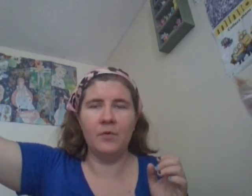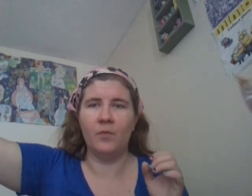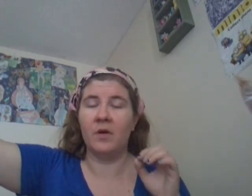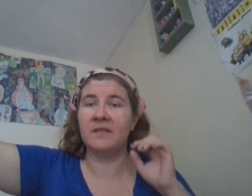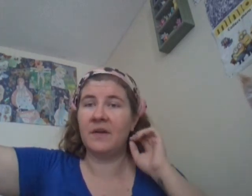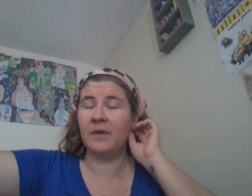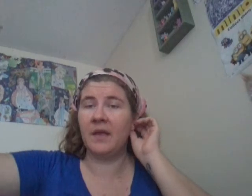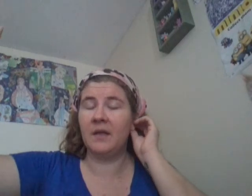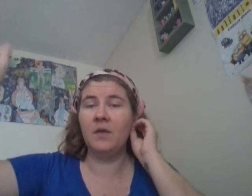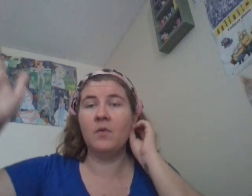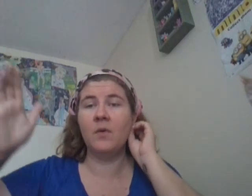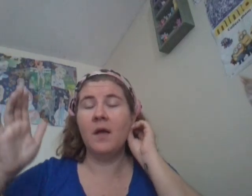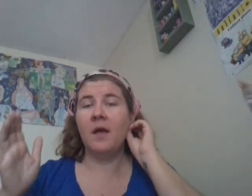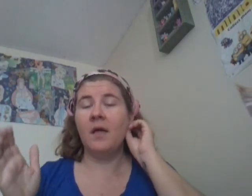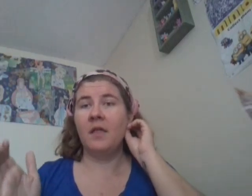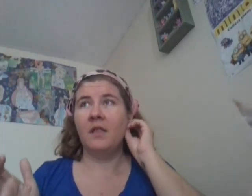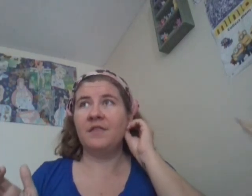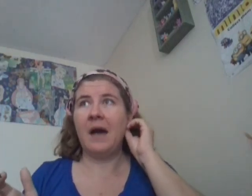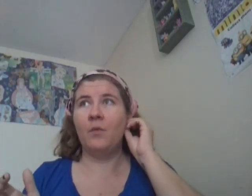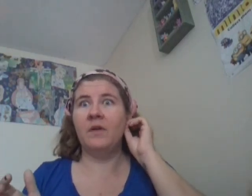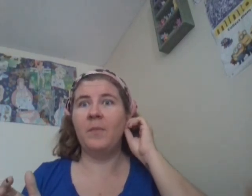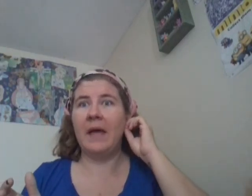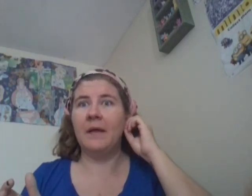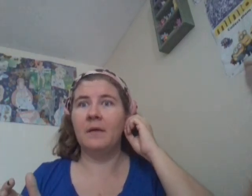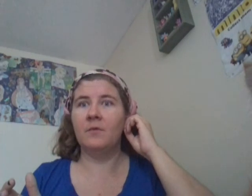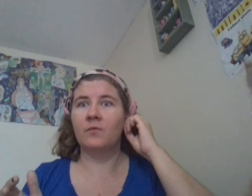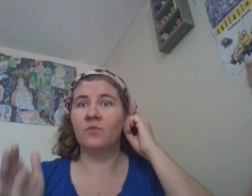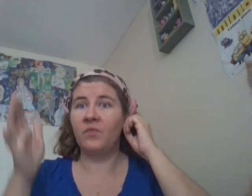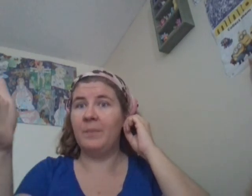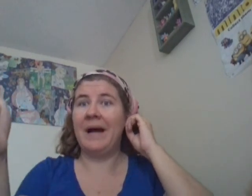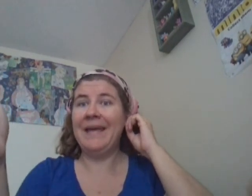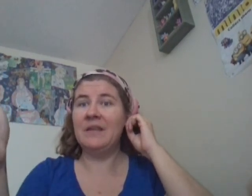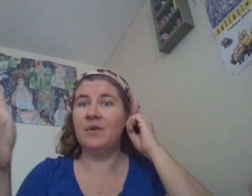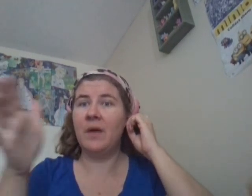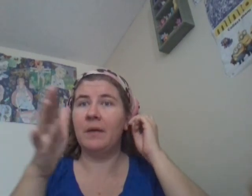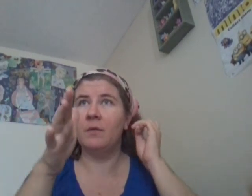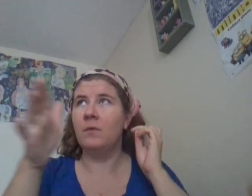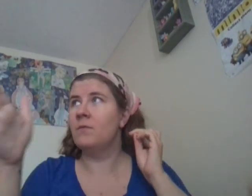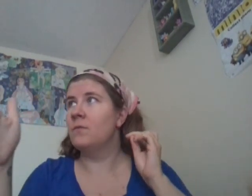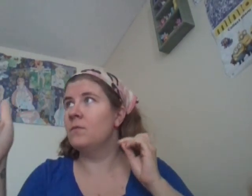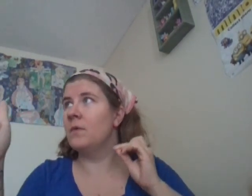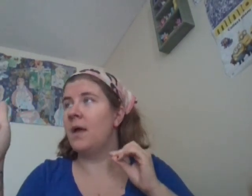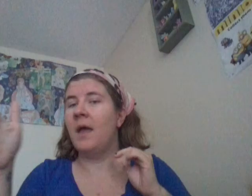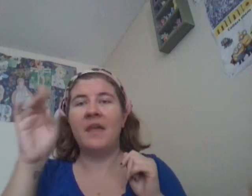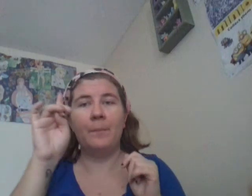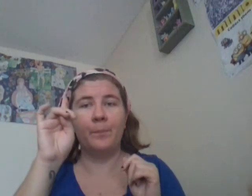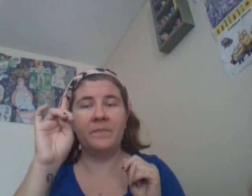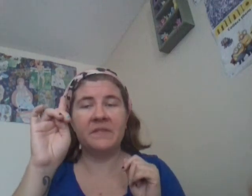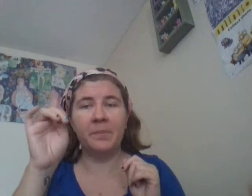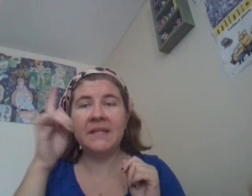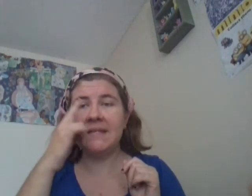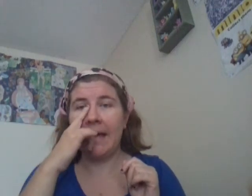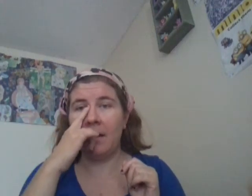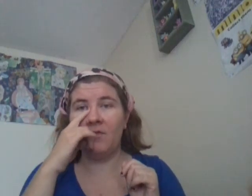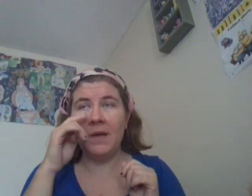the room. Whereas if I was looking at you, that would have been right behind you and that split second of